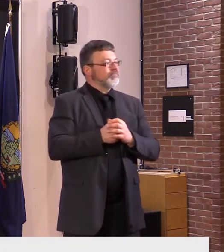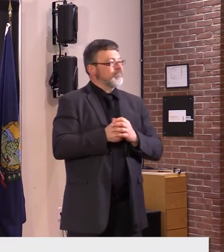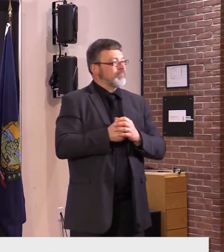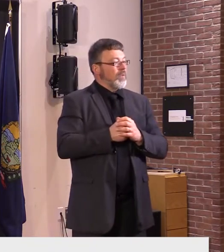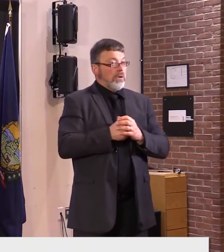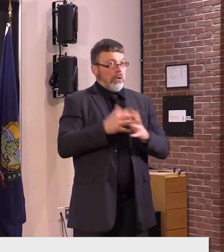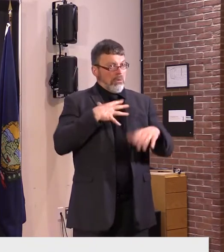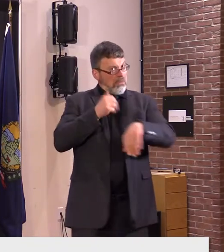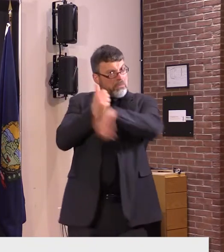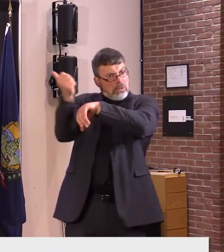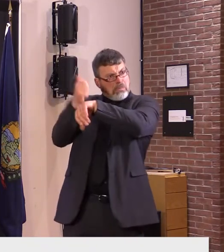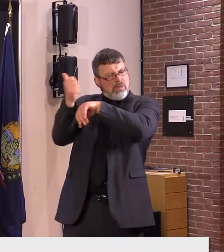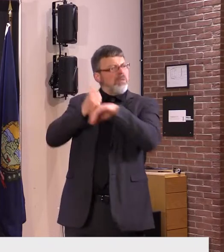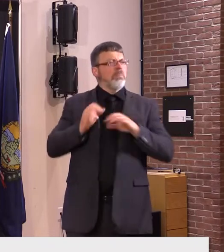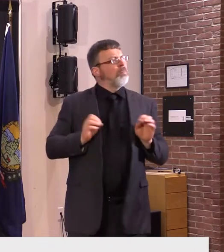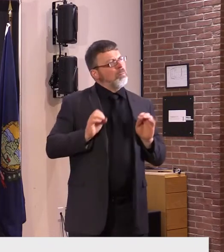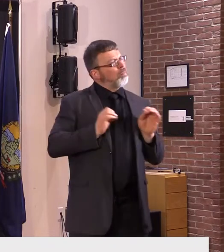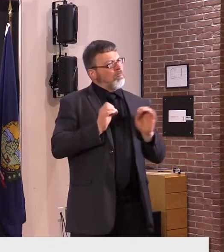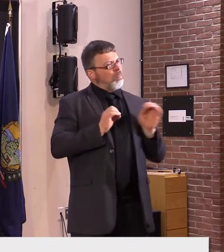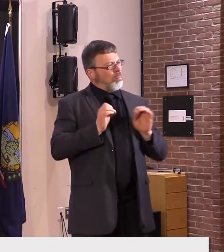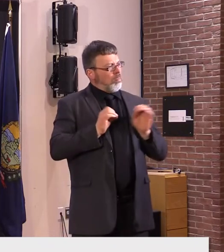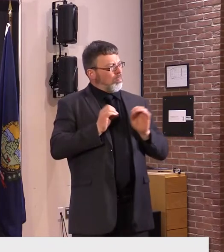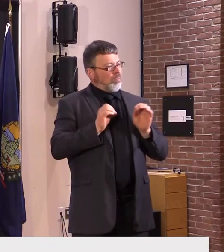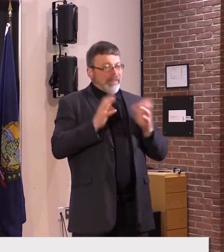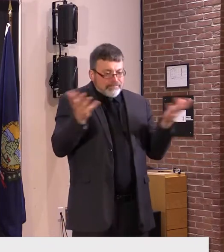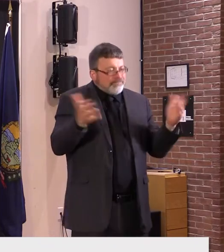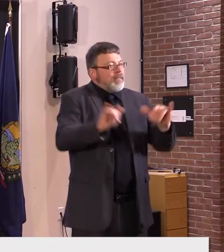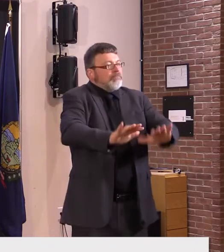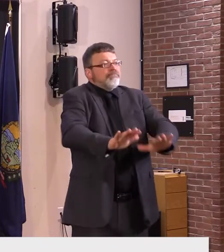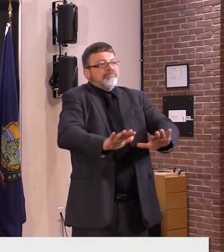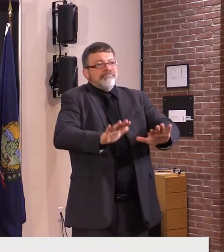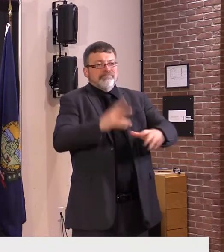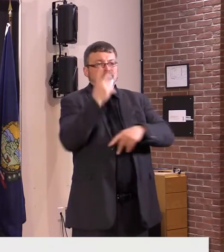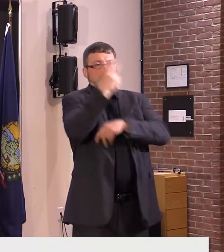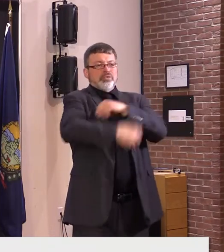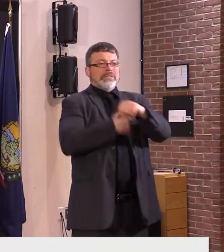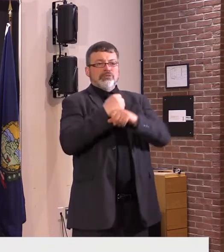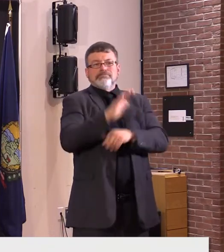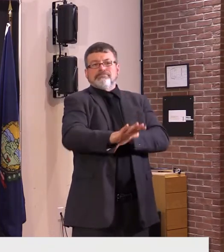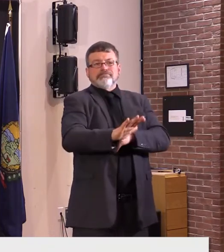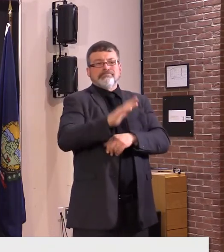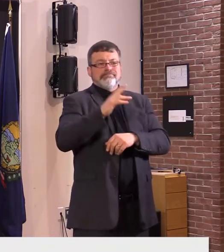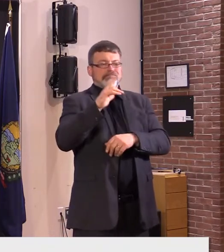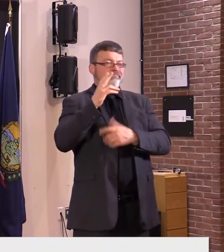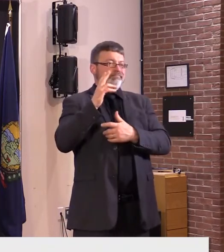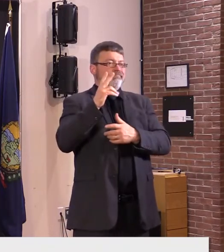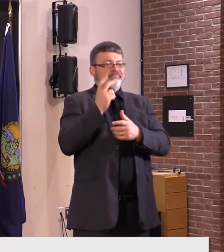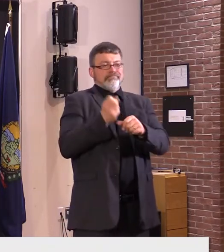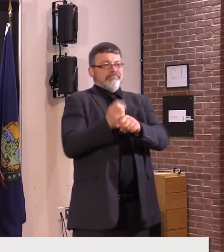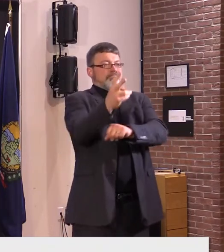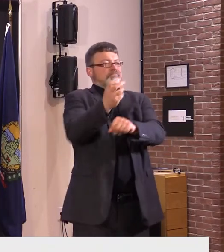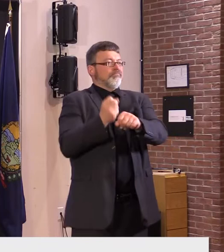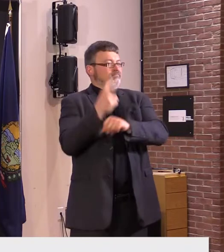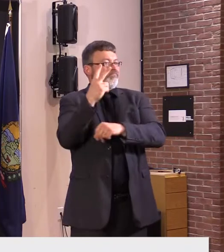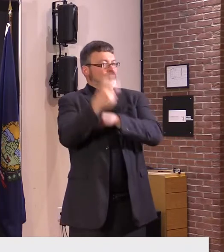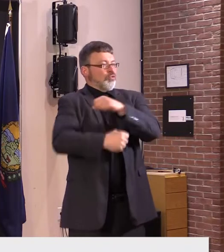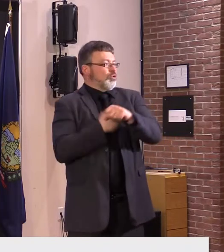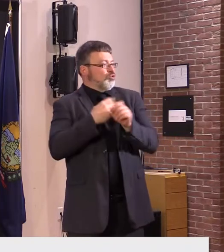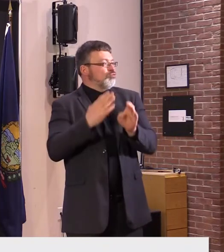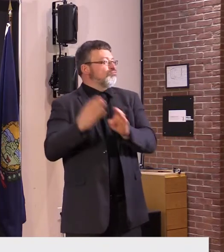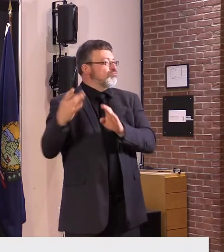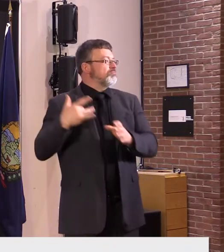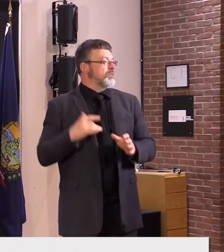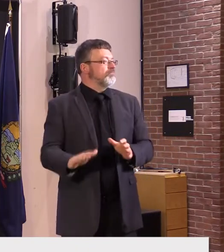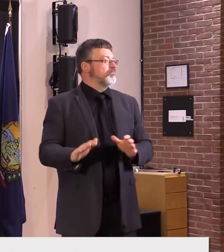But it left a lot of the public out, I believe. And it left a lot of the camaraderie that happens, the talking